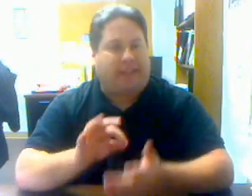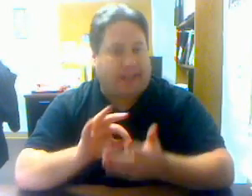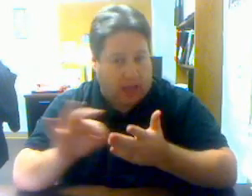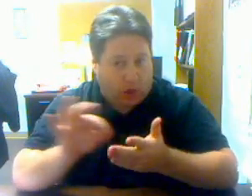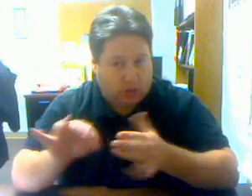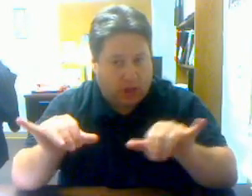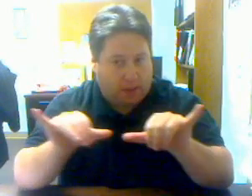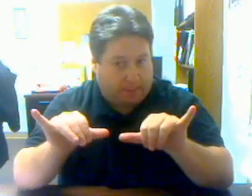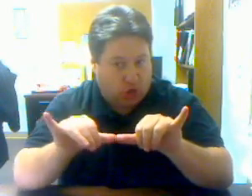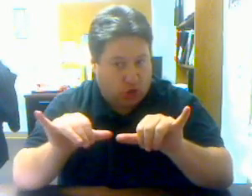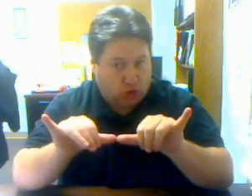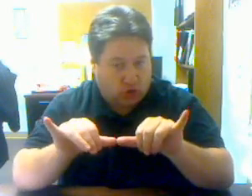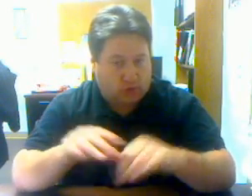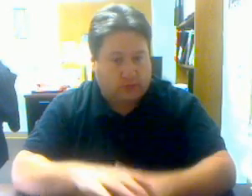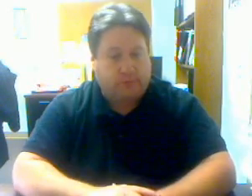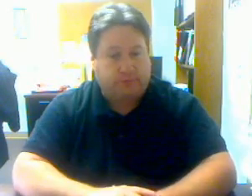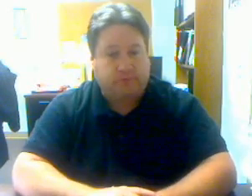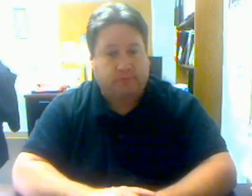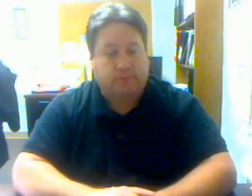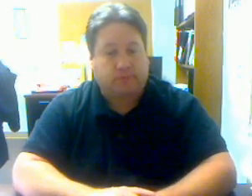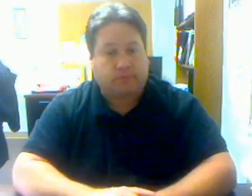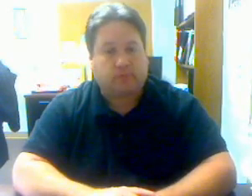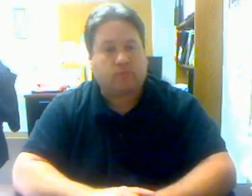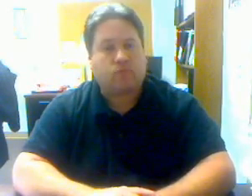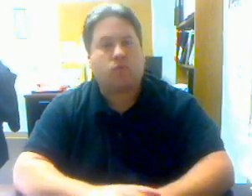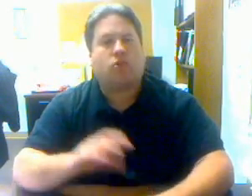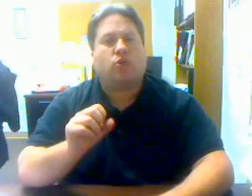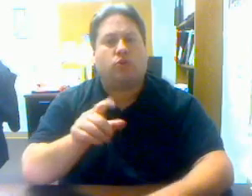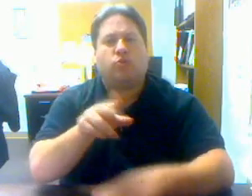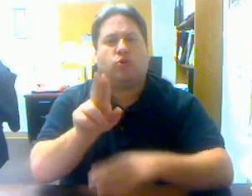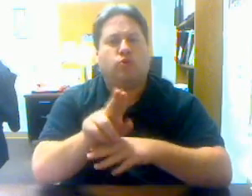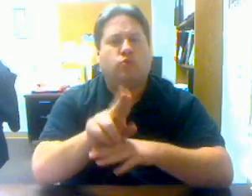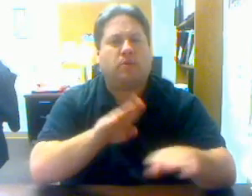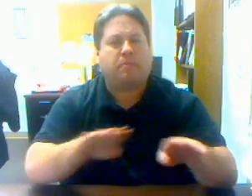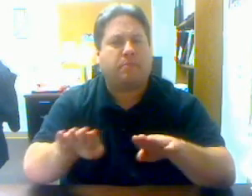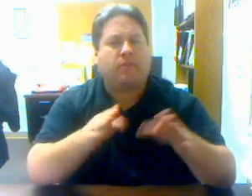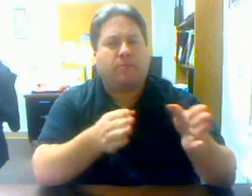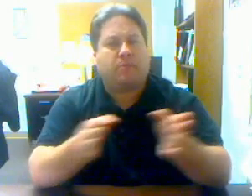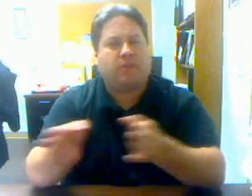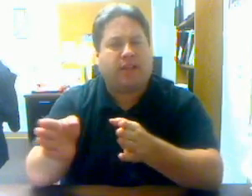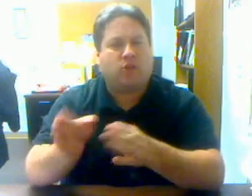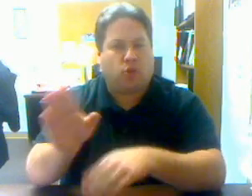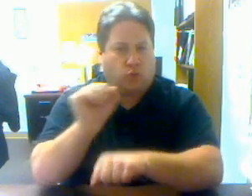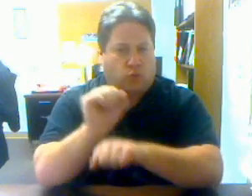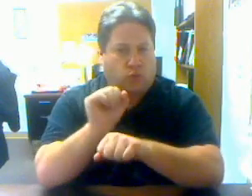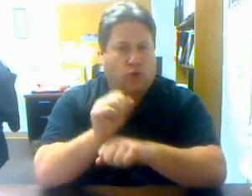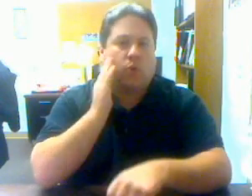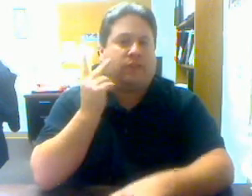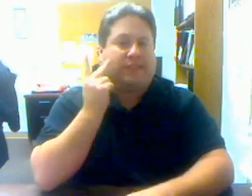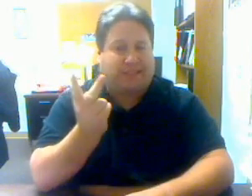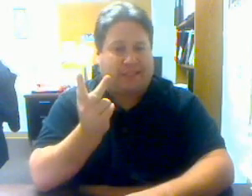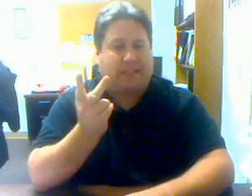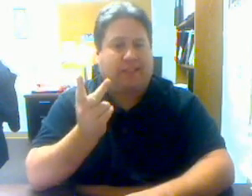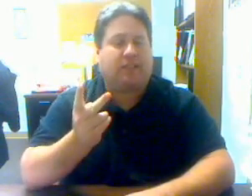So in the plans that you'll see, the behavior plans that you'll be working with, you'll see behaviors with that operational